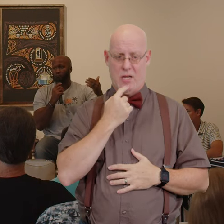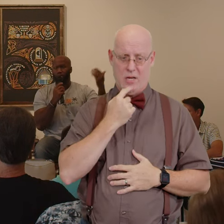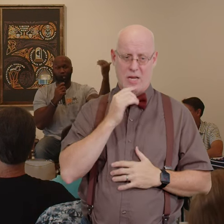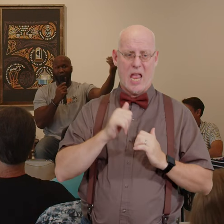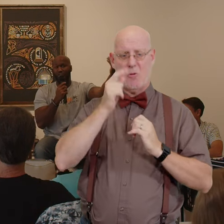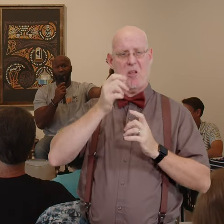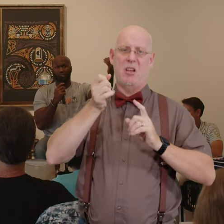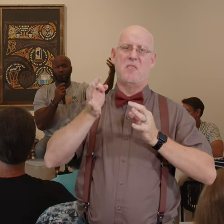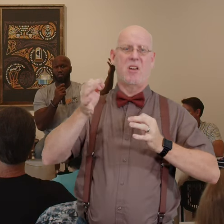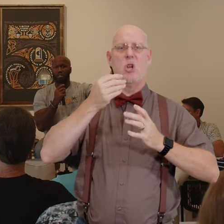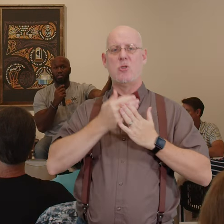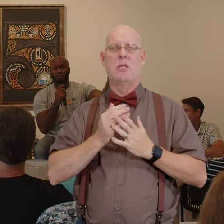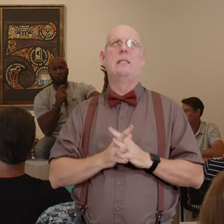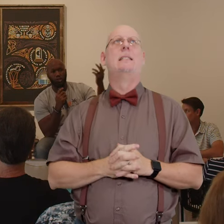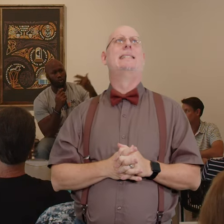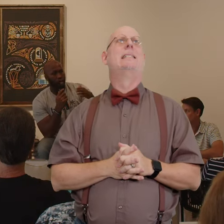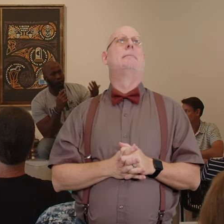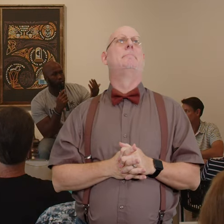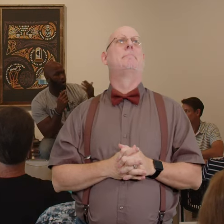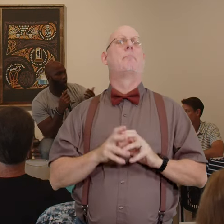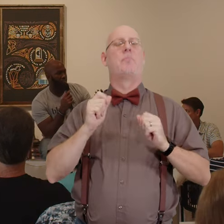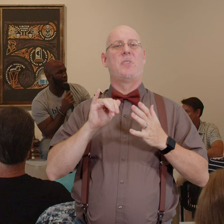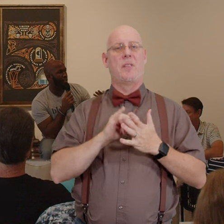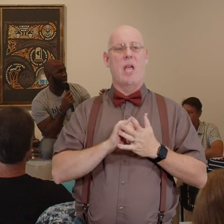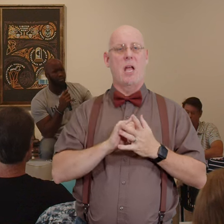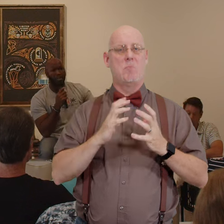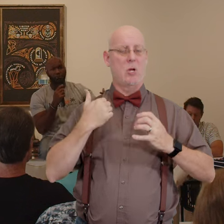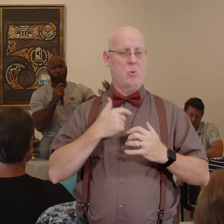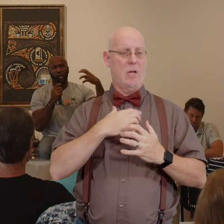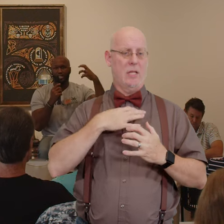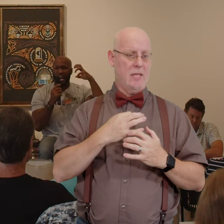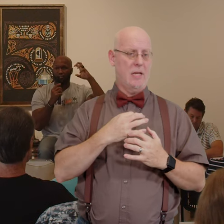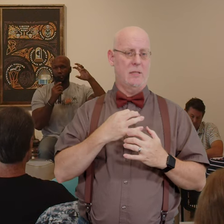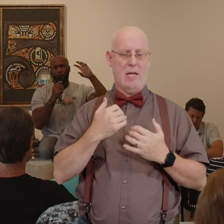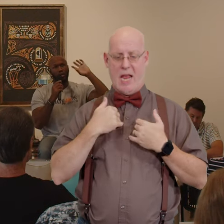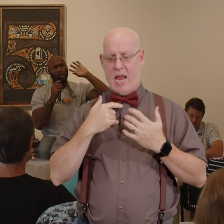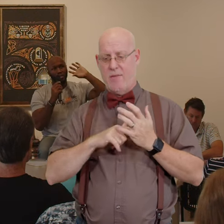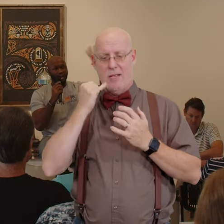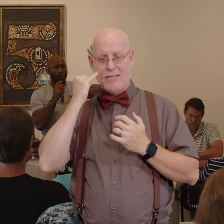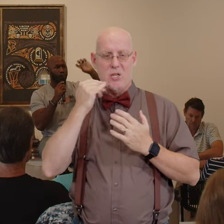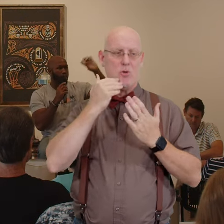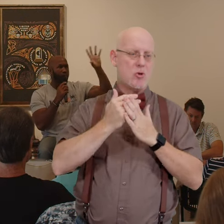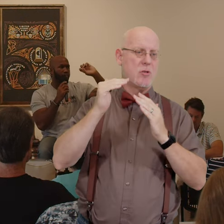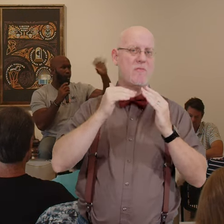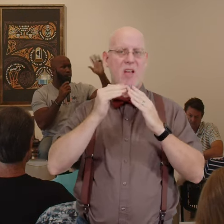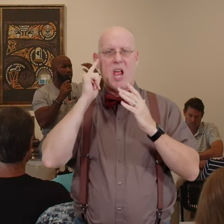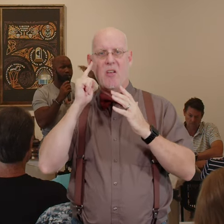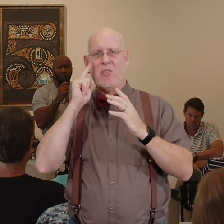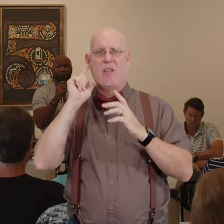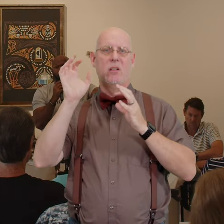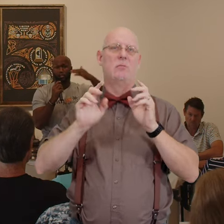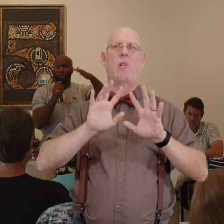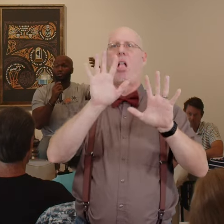we have to say, how does God define goodness? And so in all of that, as much as we would like to have these concepts of good and fair, and we